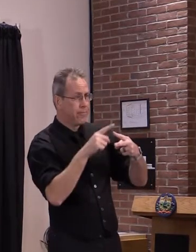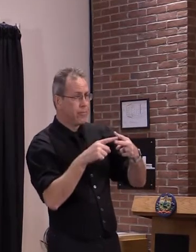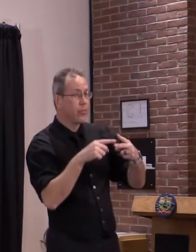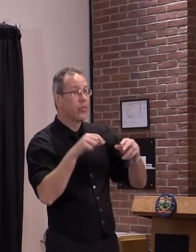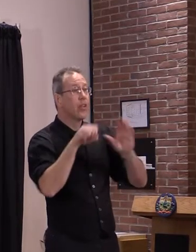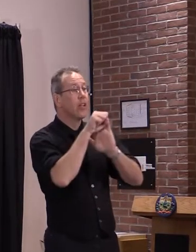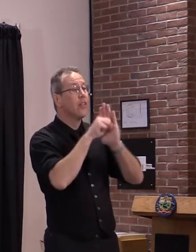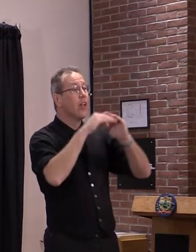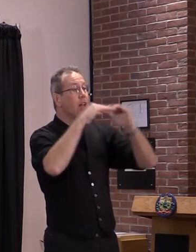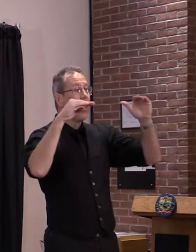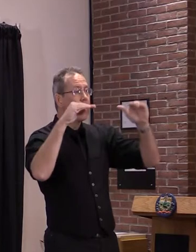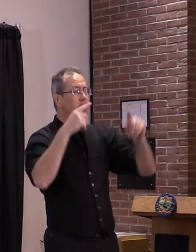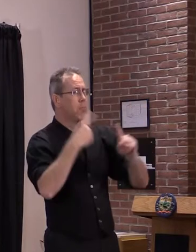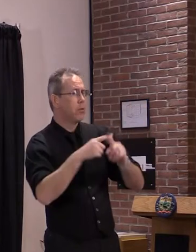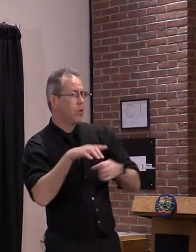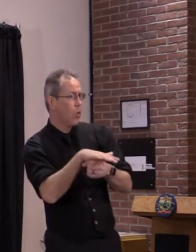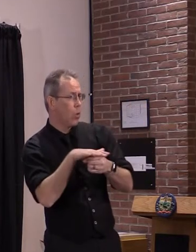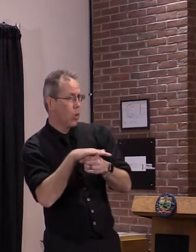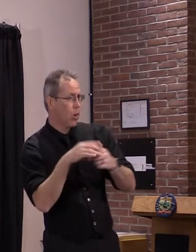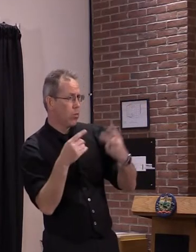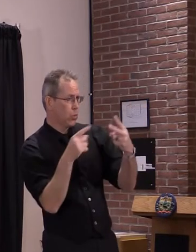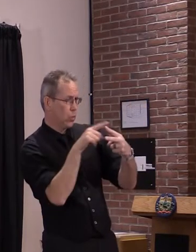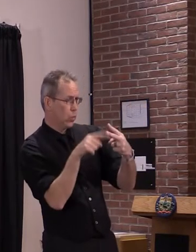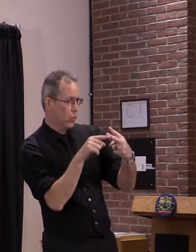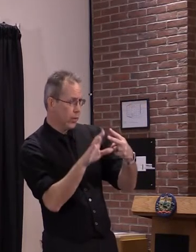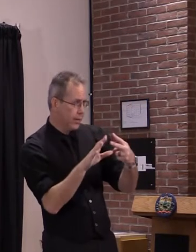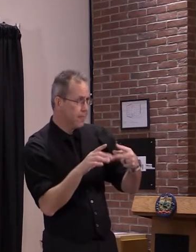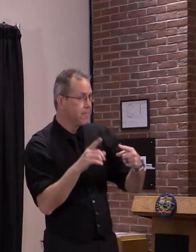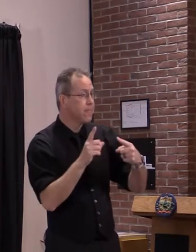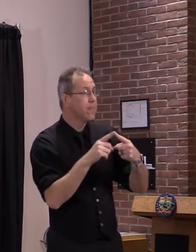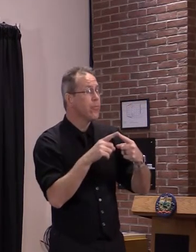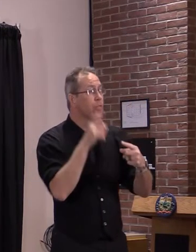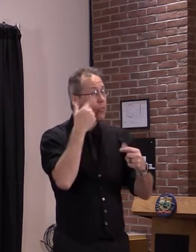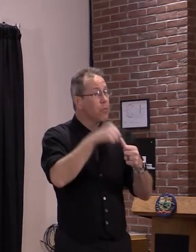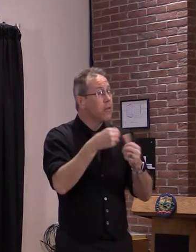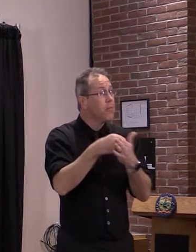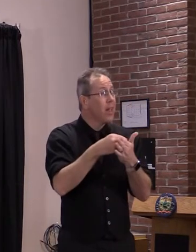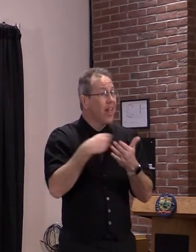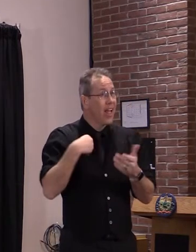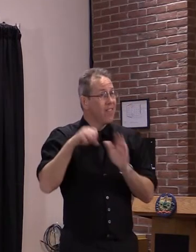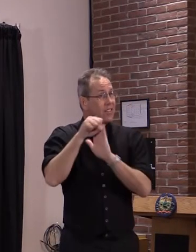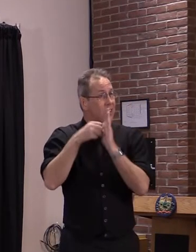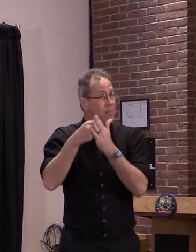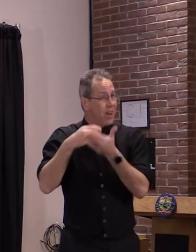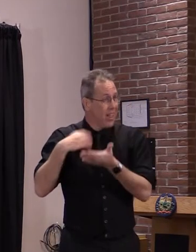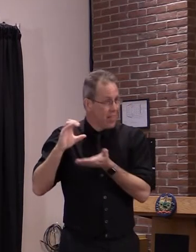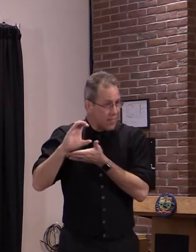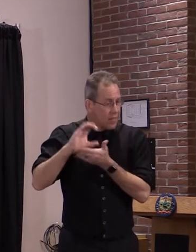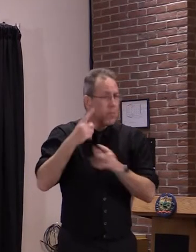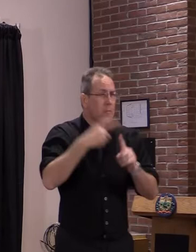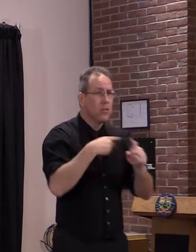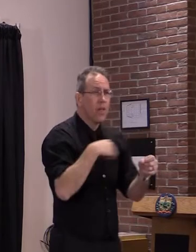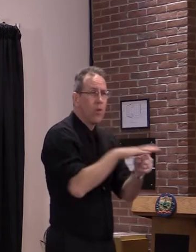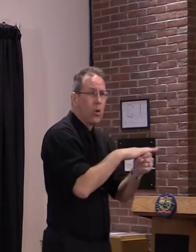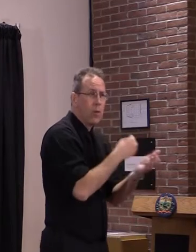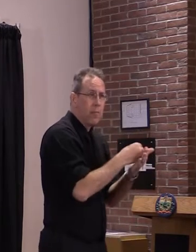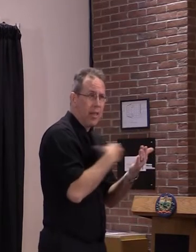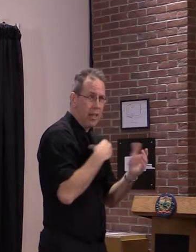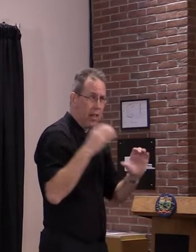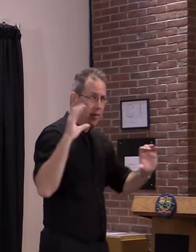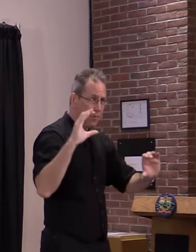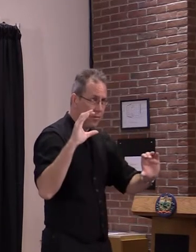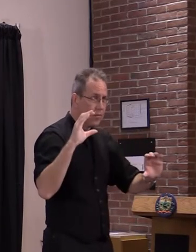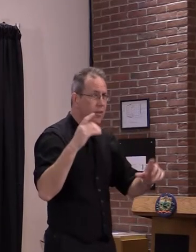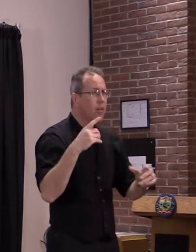essentially how the dollars are deployed. So we have state level resources that can be deployed to address the issues of education